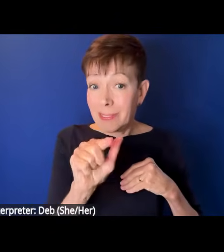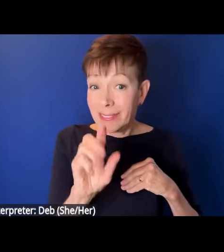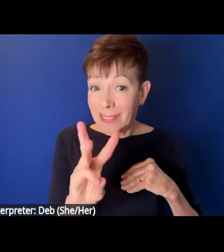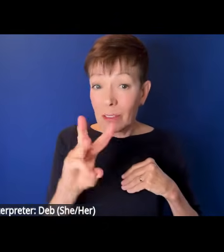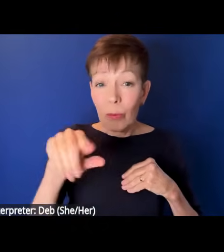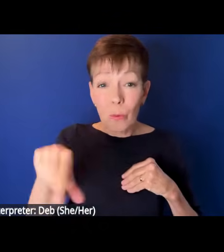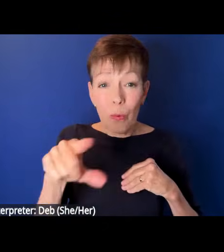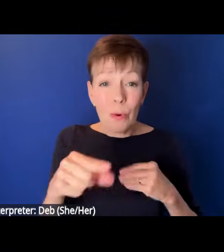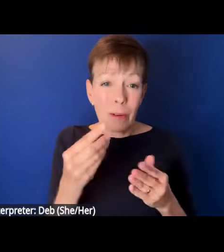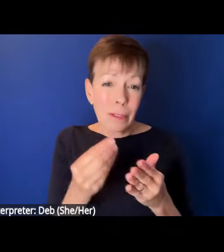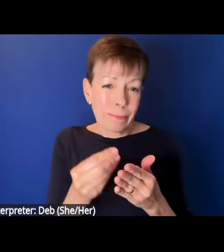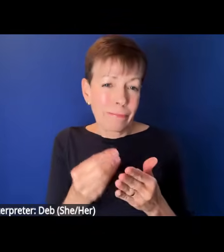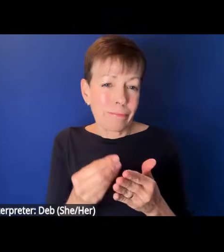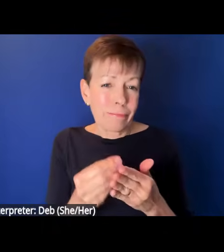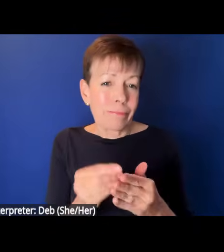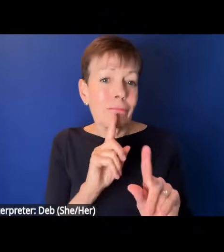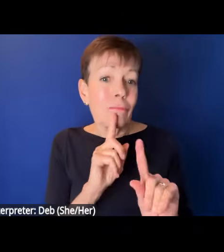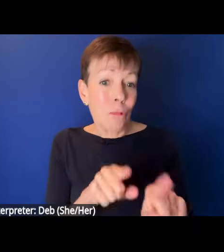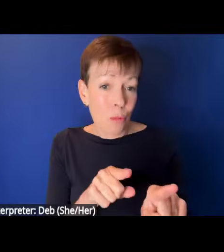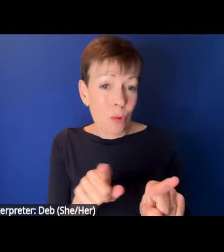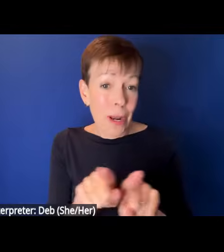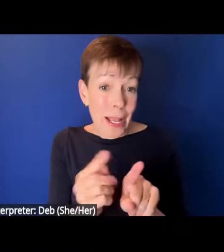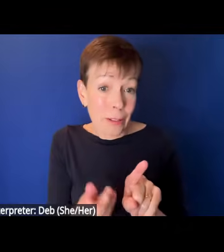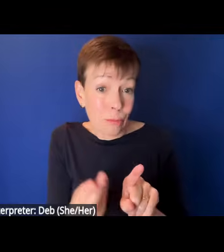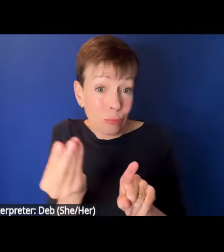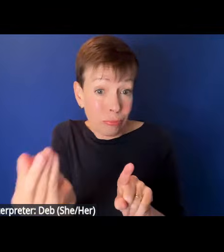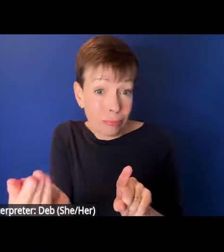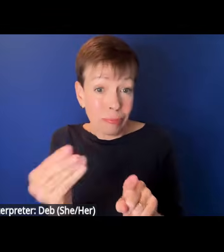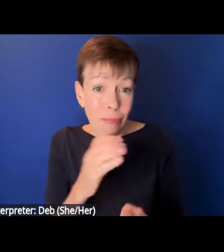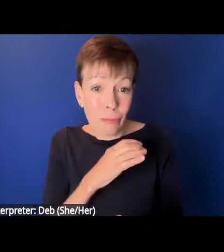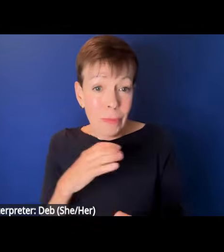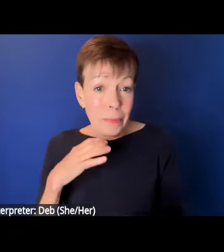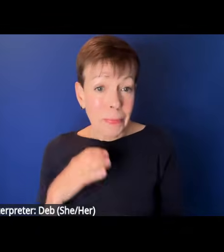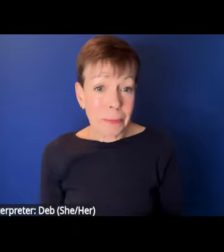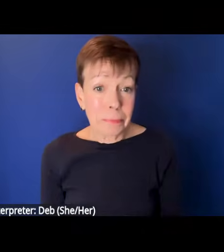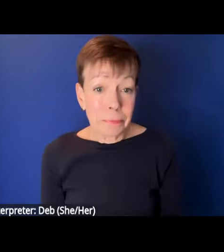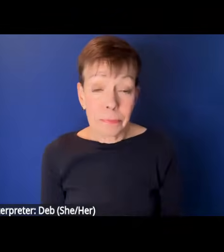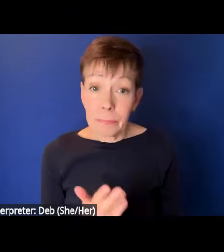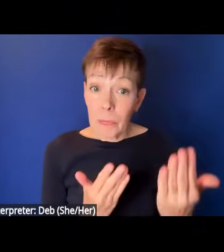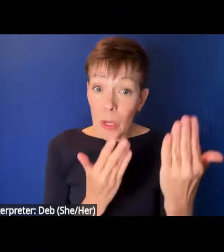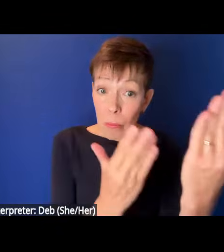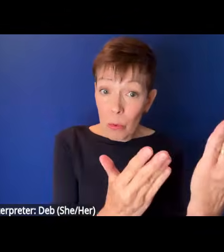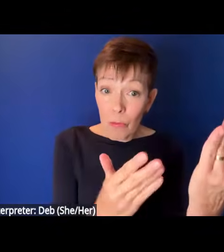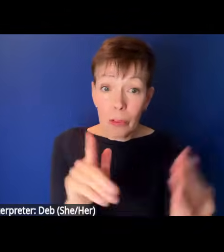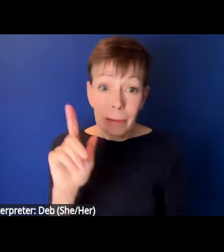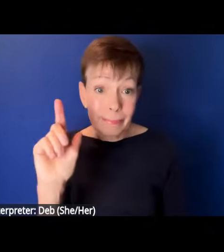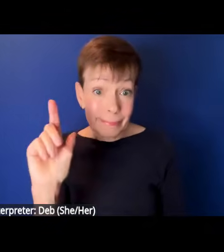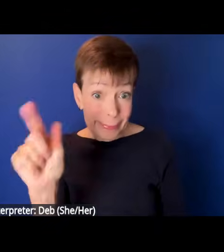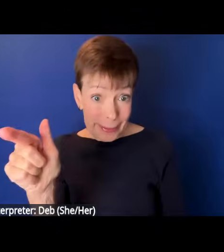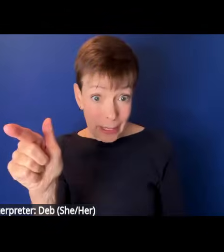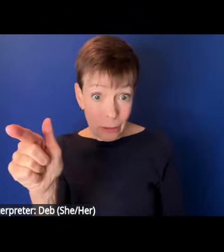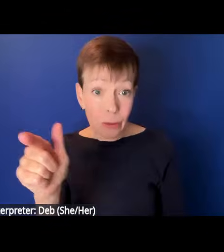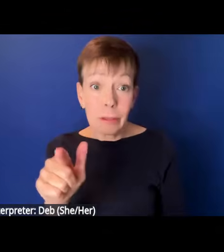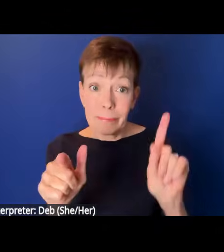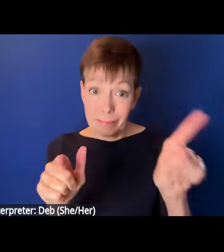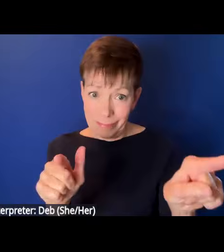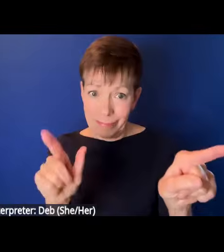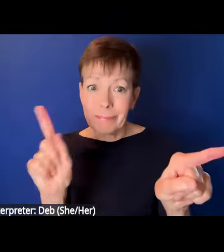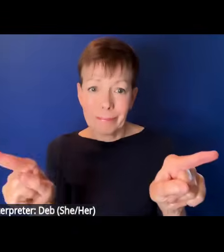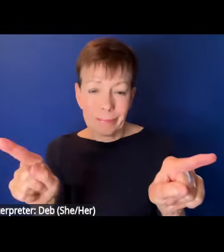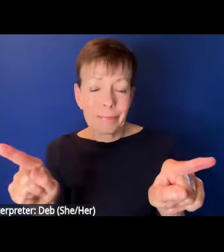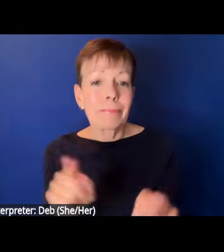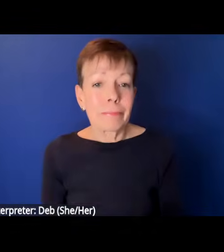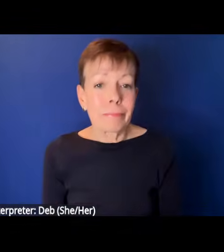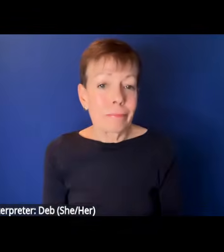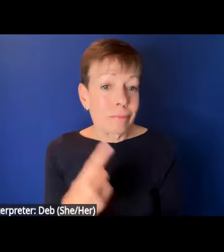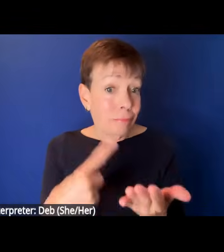as presented to the audit subcommittee. May I have a mover and a seconder? Moved by trustee Kwan, seconded by trustee Gagnon.